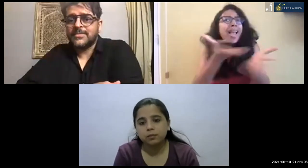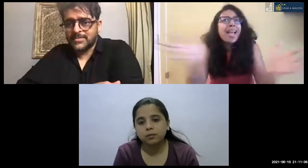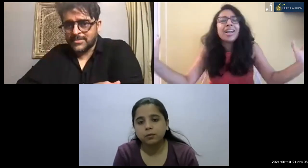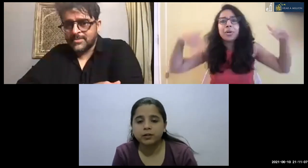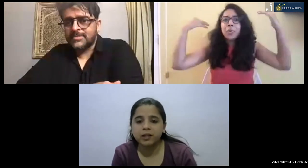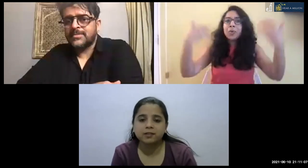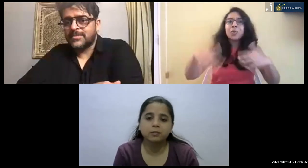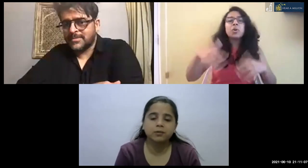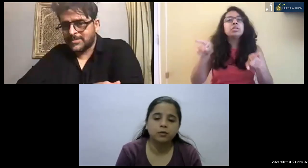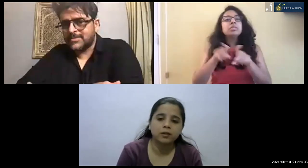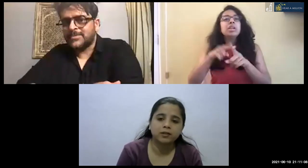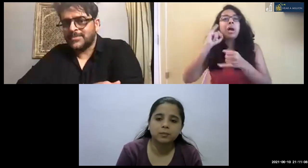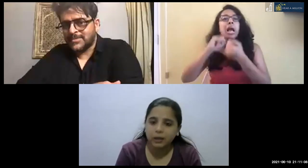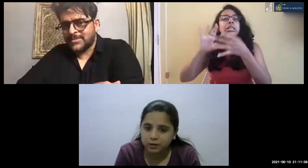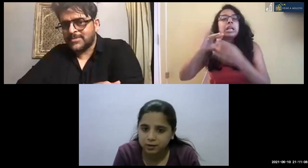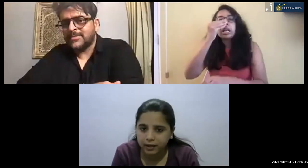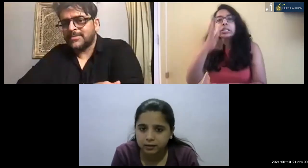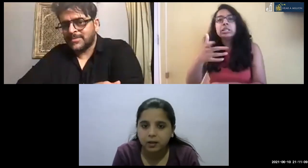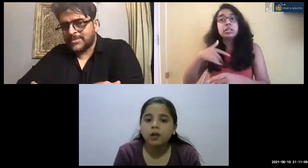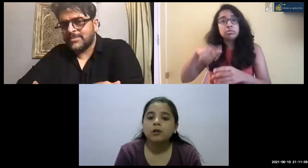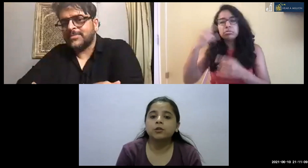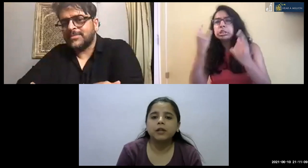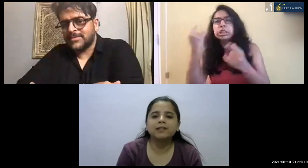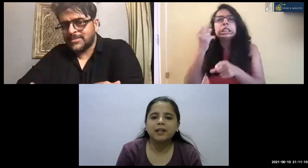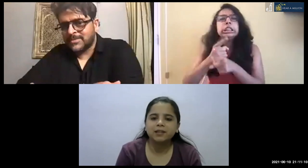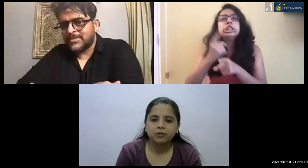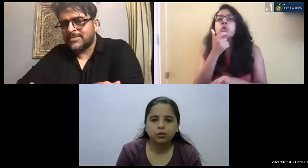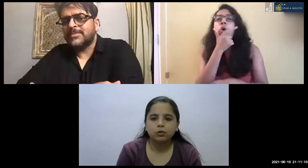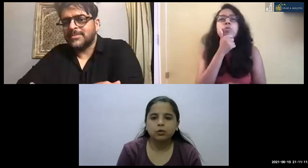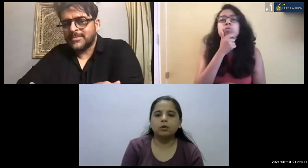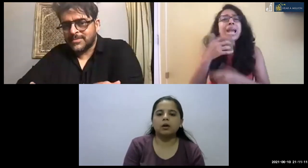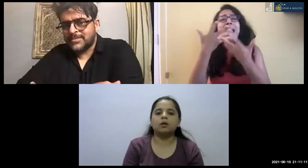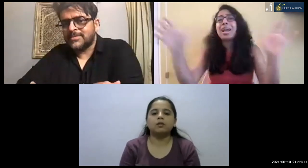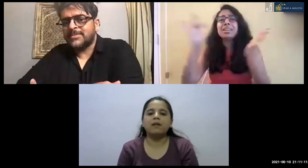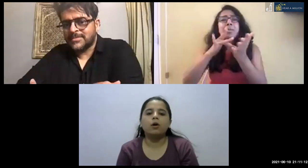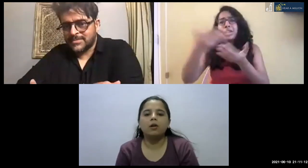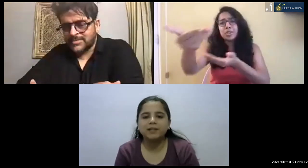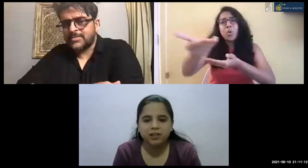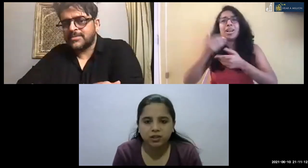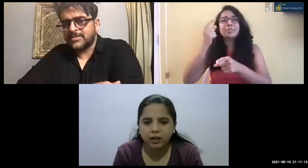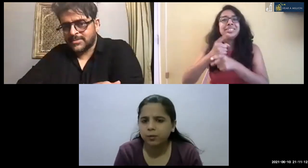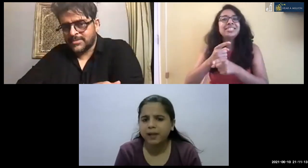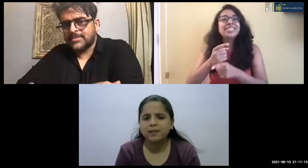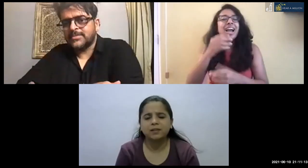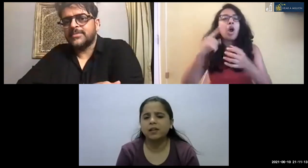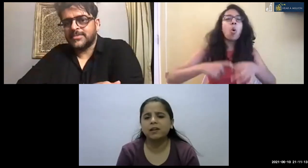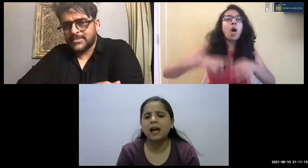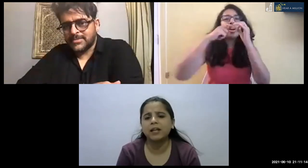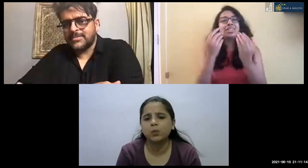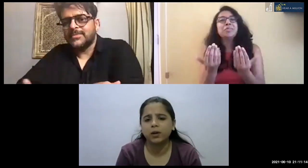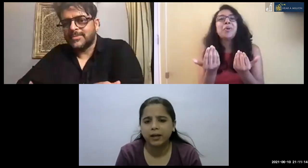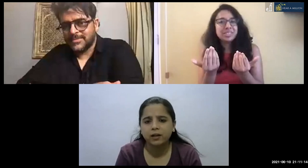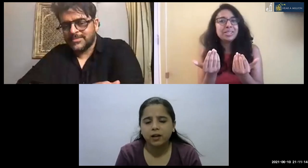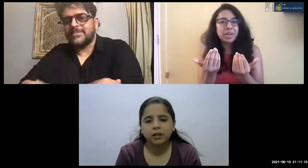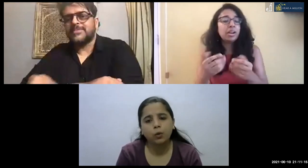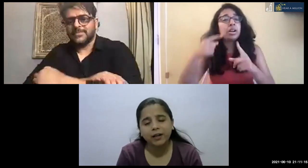from northeast, some north, some south state. So it's easy to have an online session. It would be easy. We can have